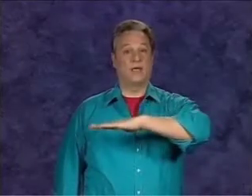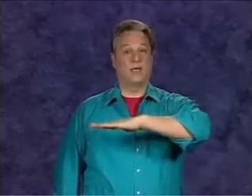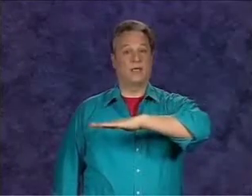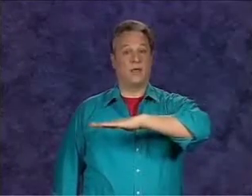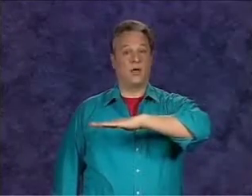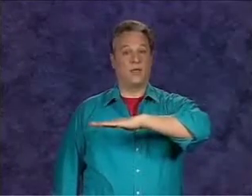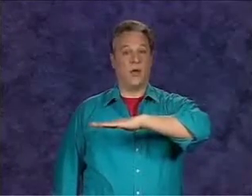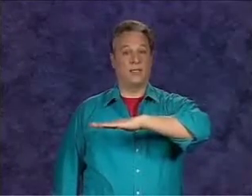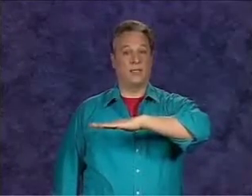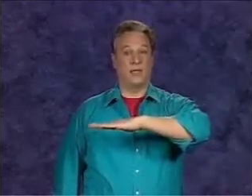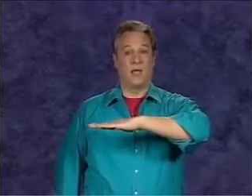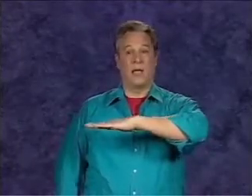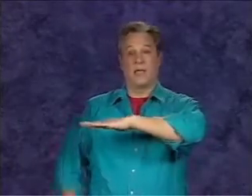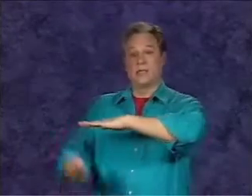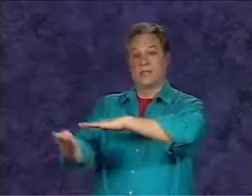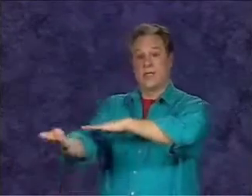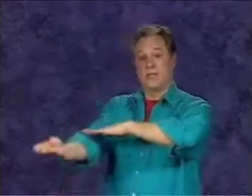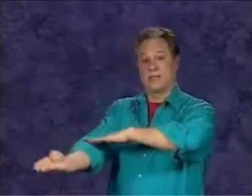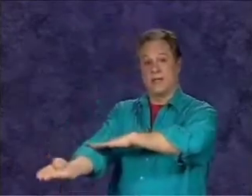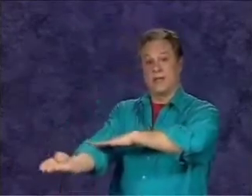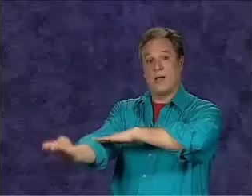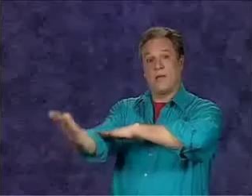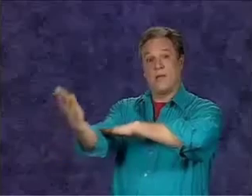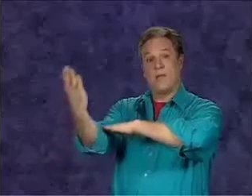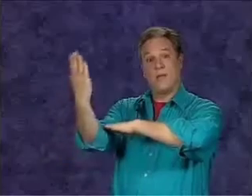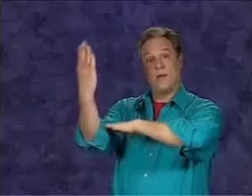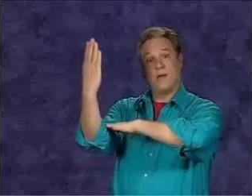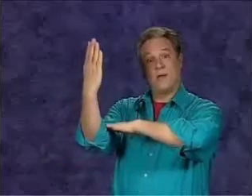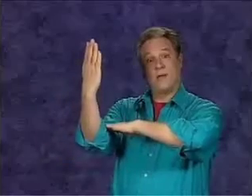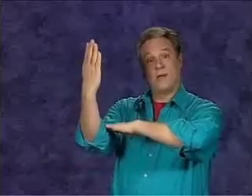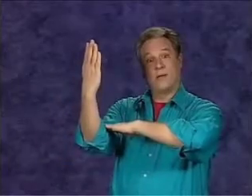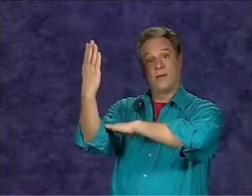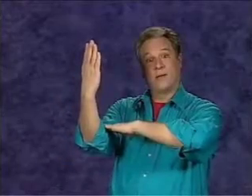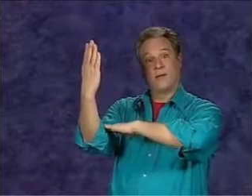This is the horizon. See the sun coming up in the morning?